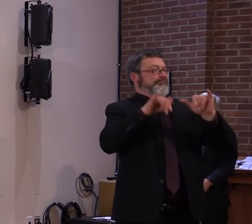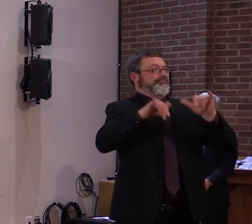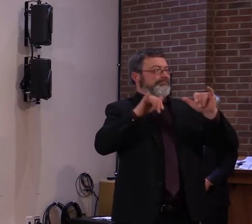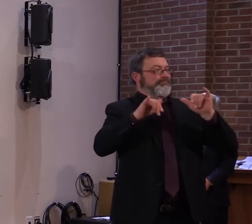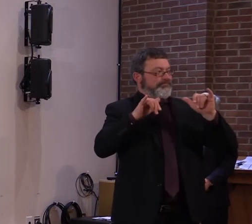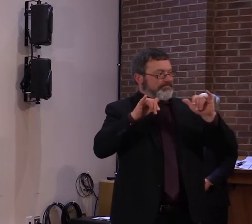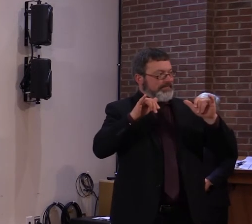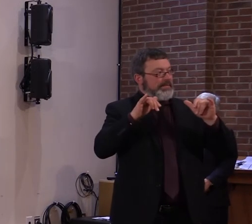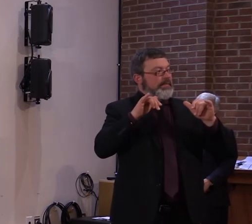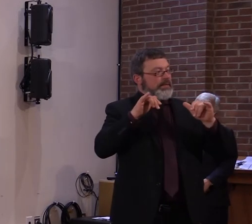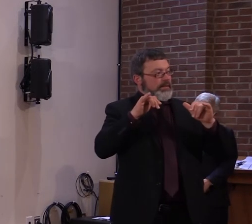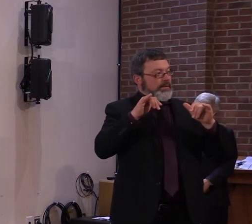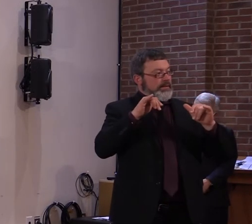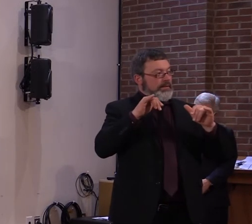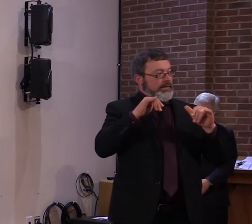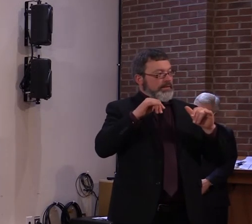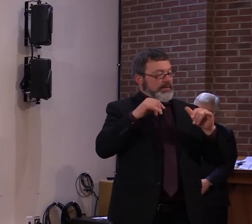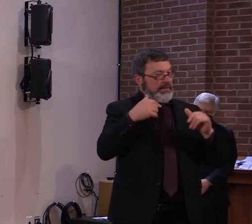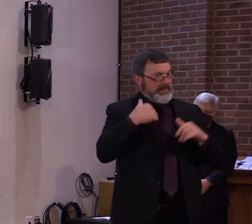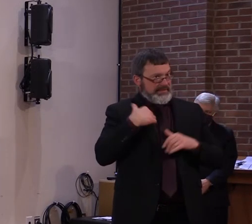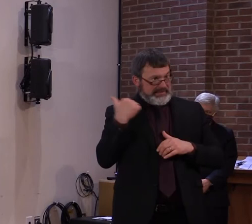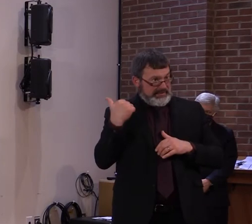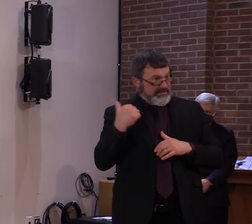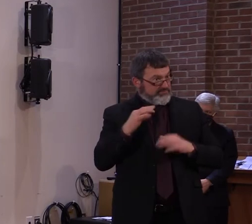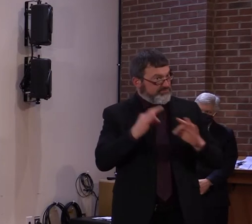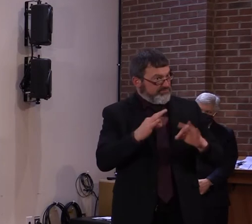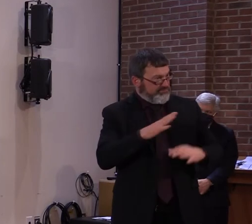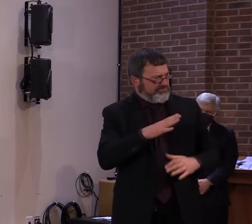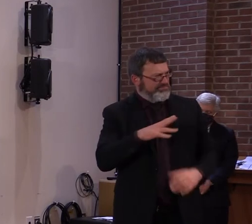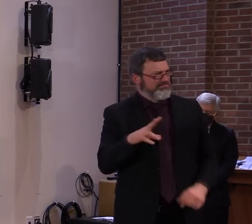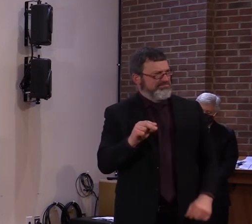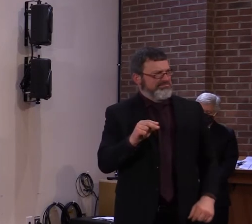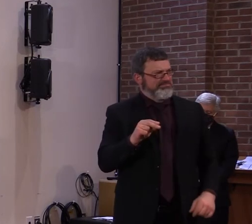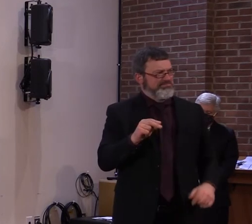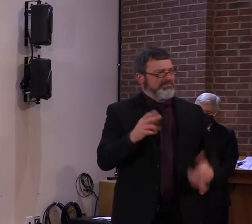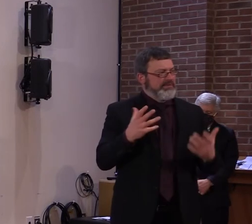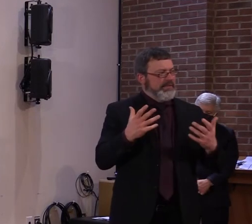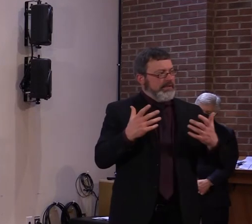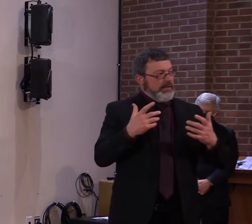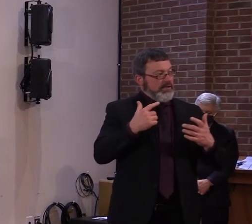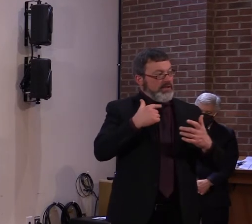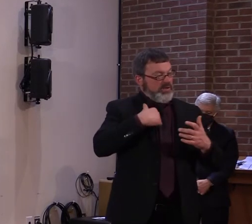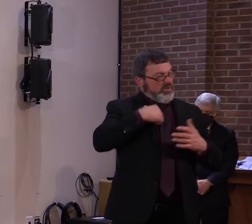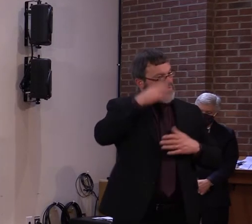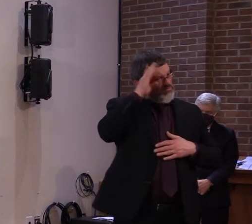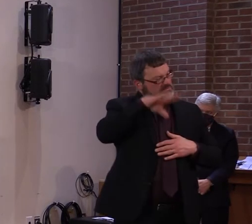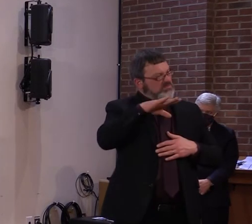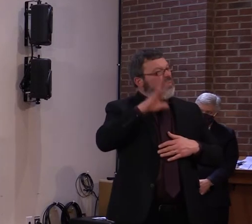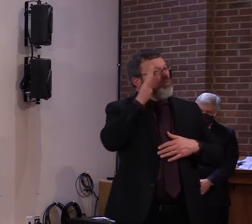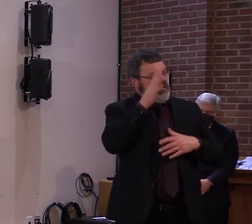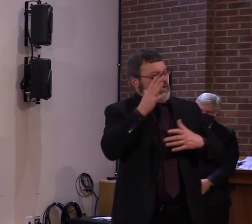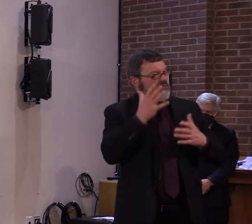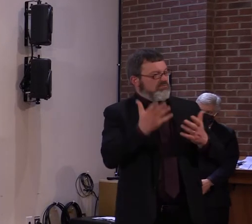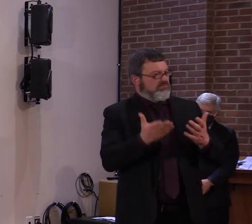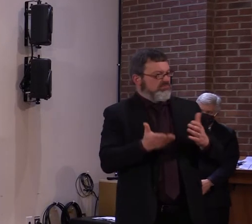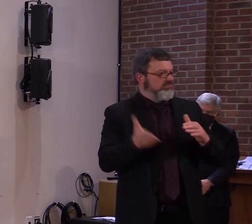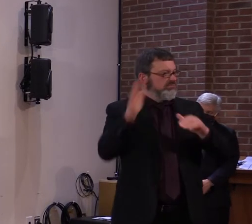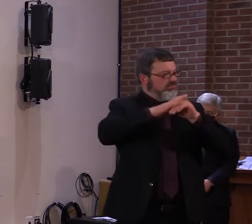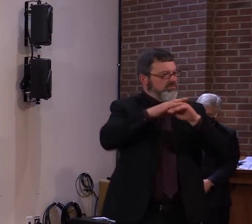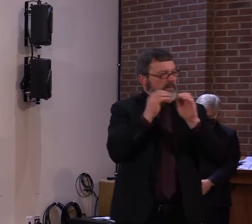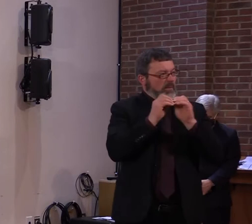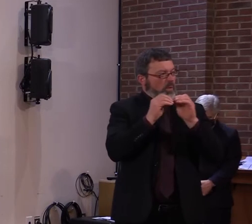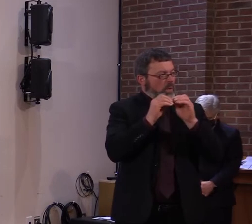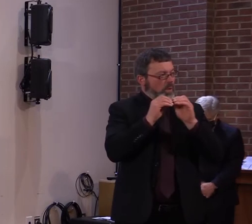nights, or even a little higher, because that would not be unexpected. And we would hope that later